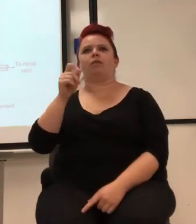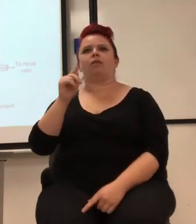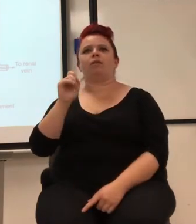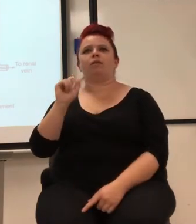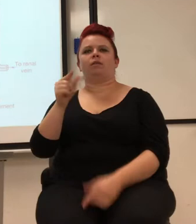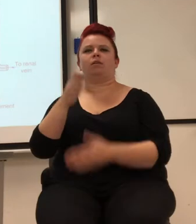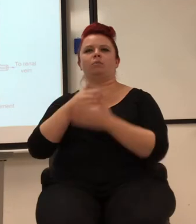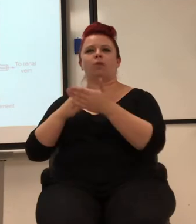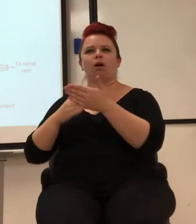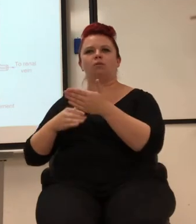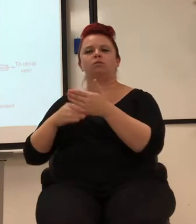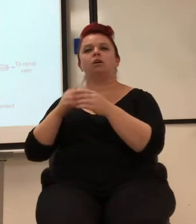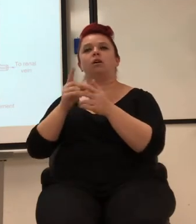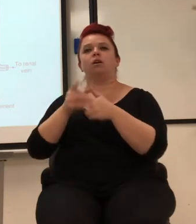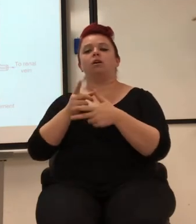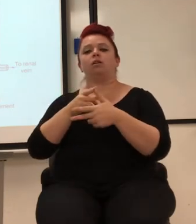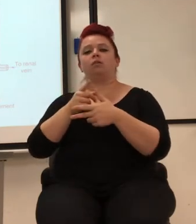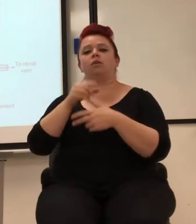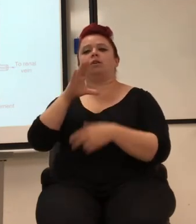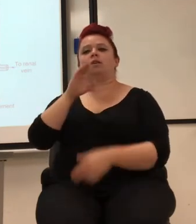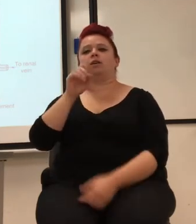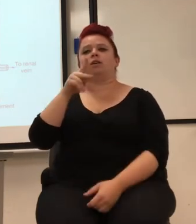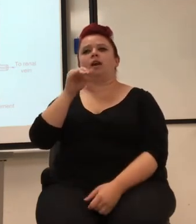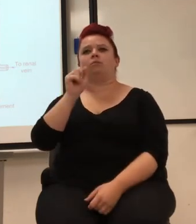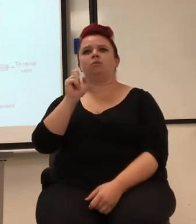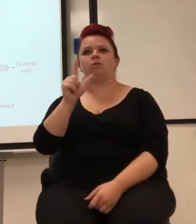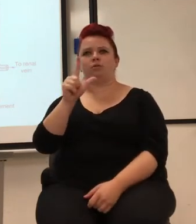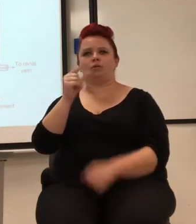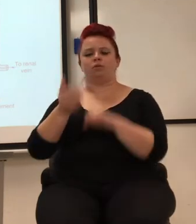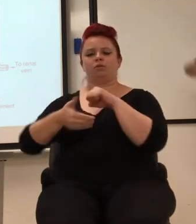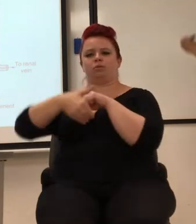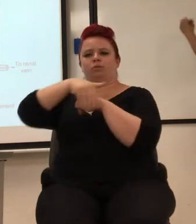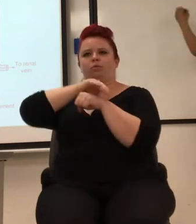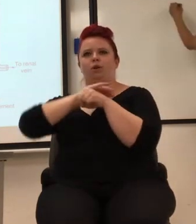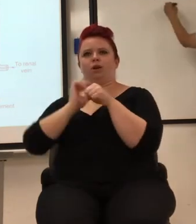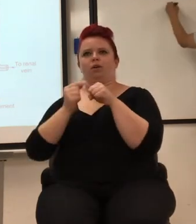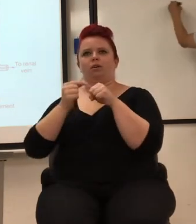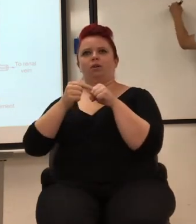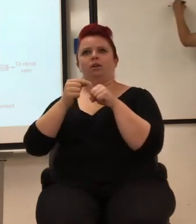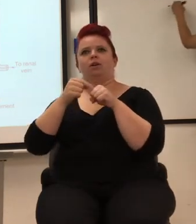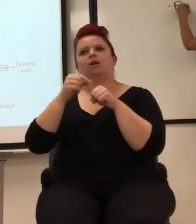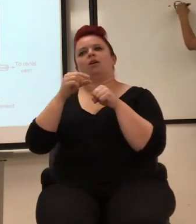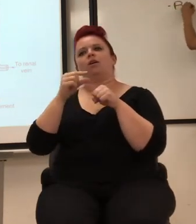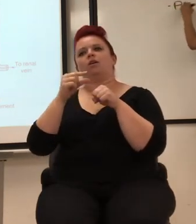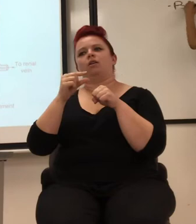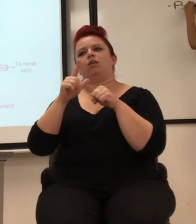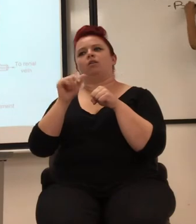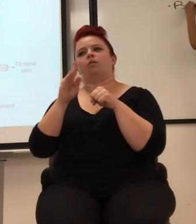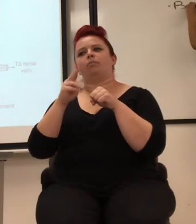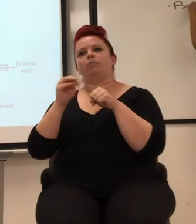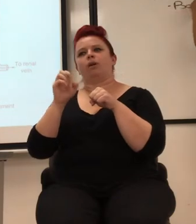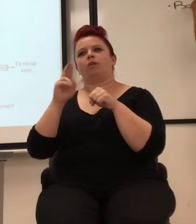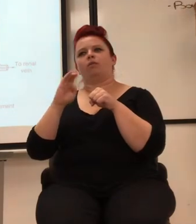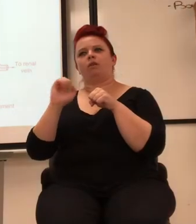the capsule that wraps around the glomerulus. That's called the Bowman's capsule.